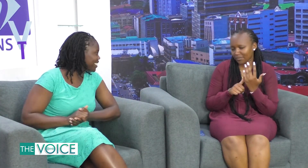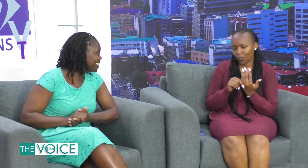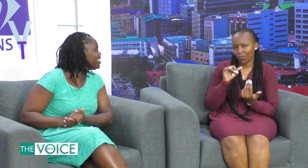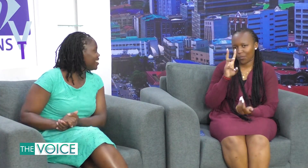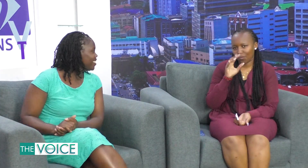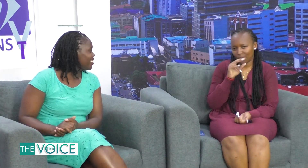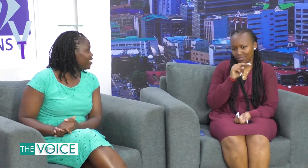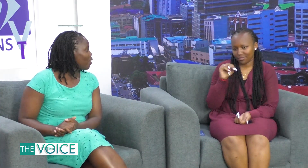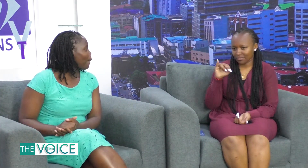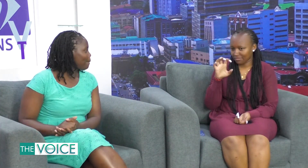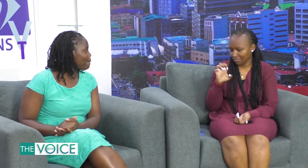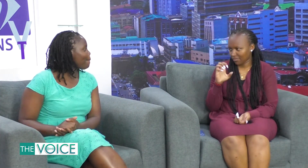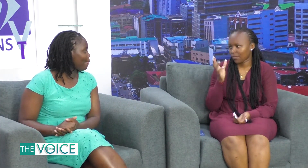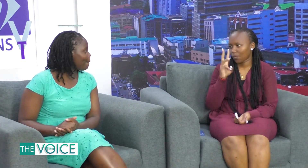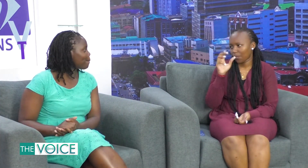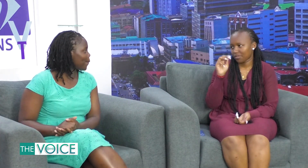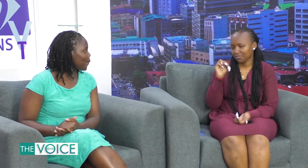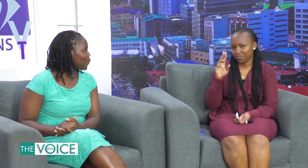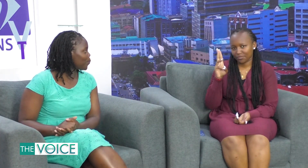yourself? You're welcome. My name is Winnie,